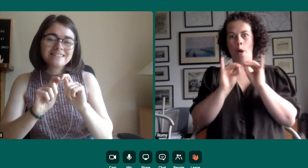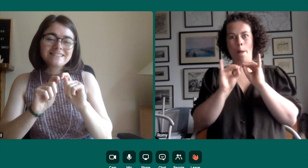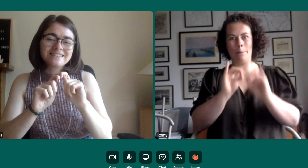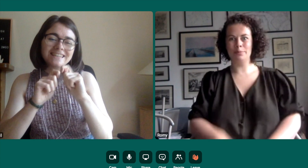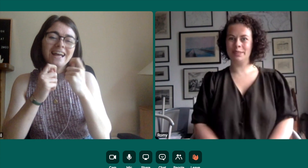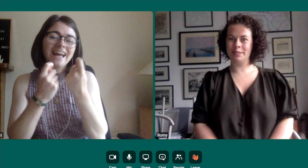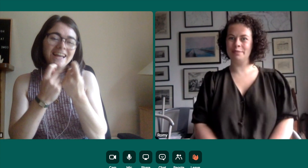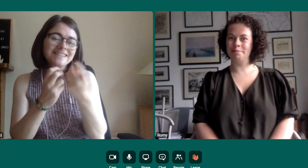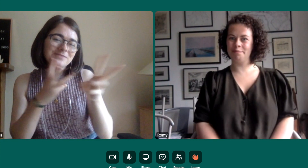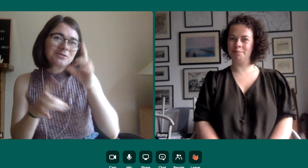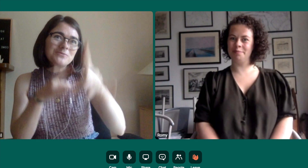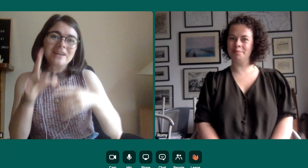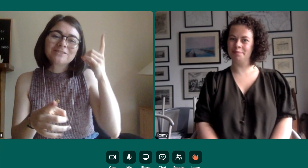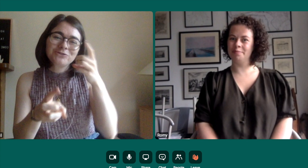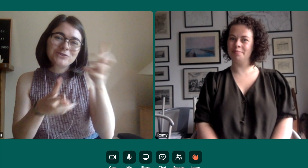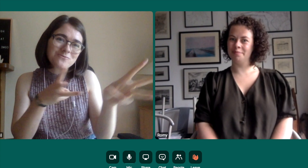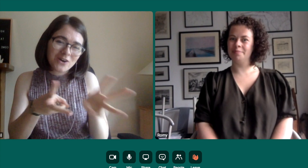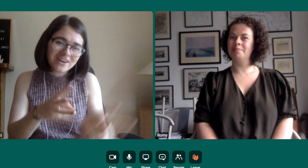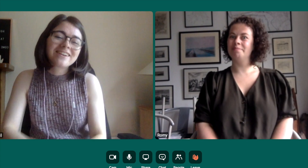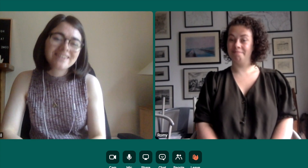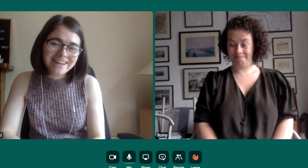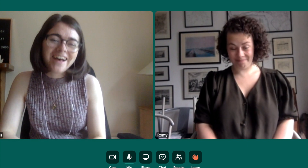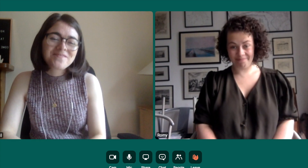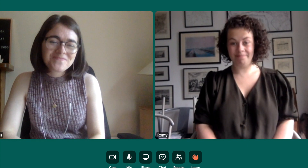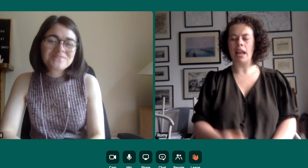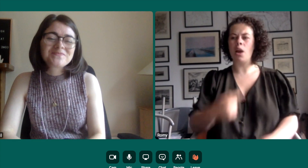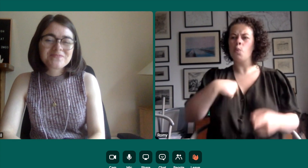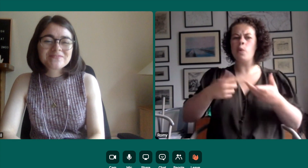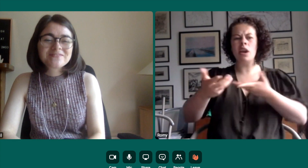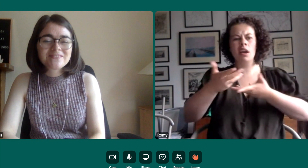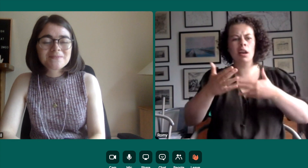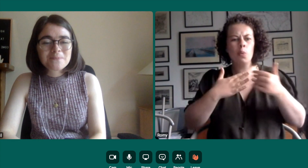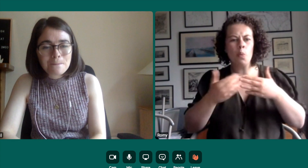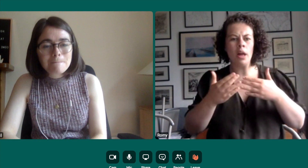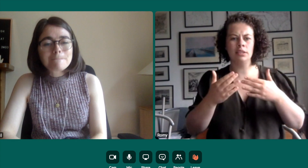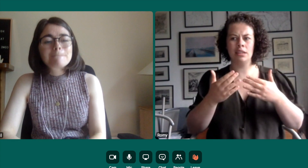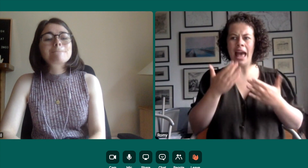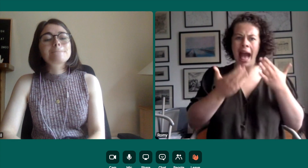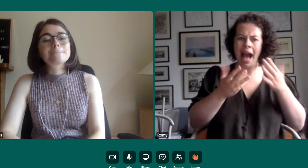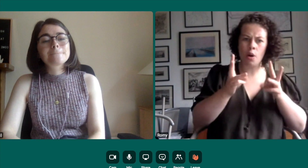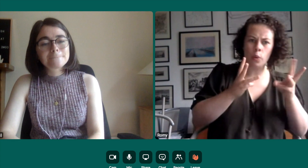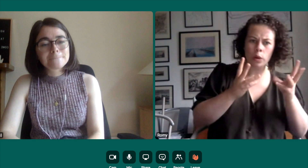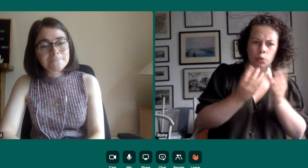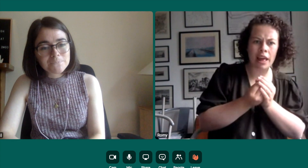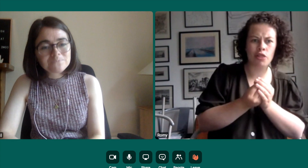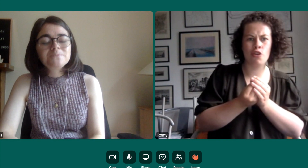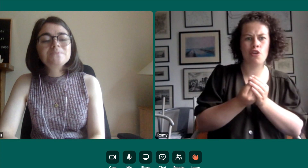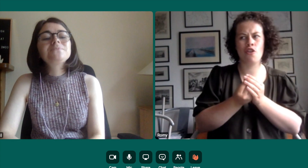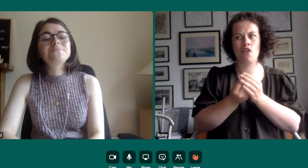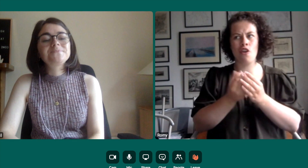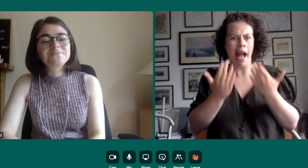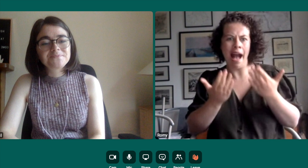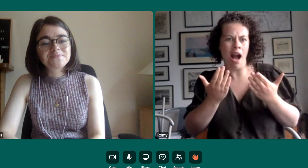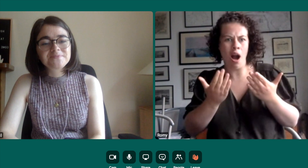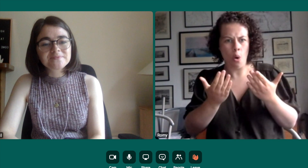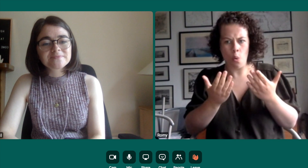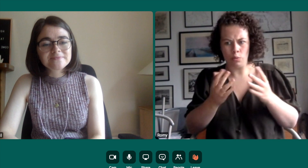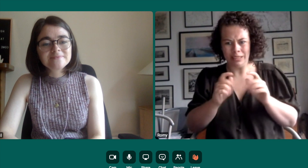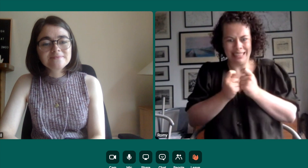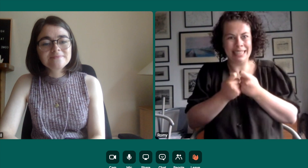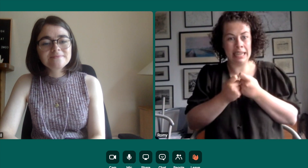And we're kind of figuring out what made it work and what doesn't make it work. And Orla said very well, you know, leave the ego at the